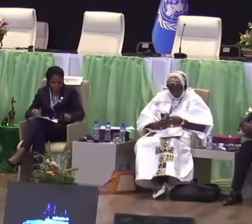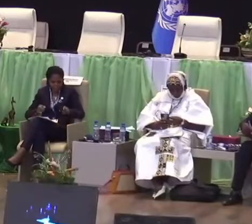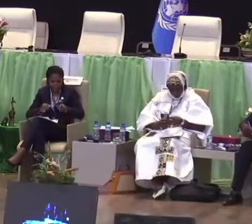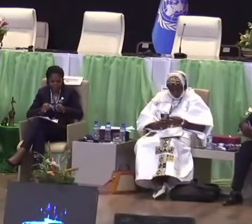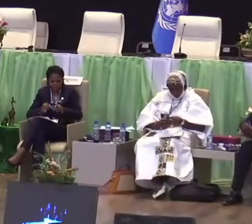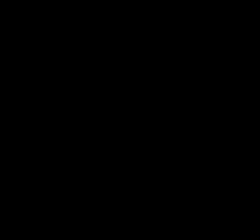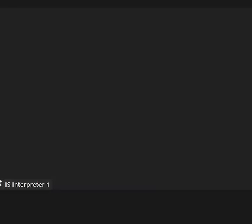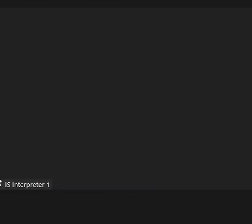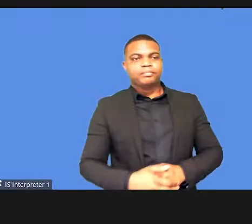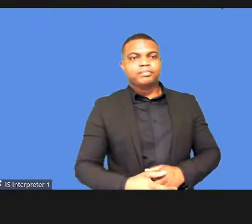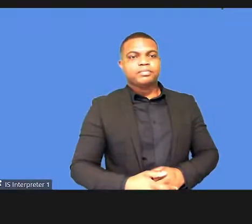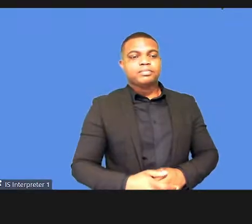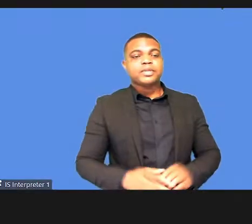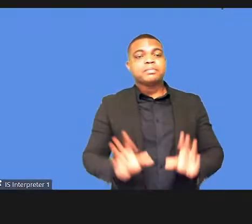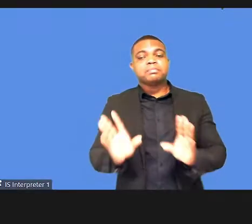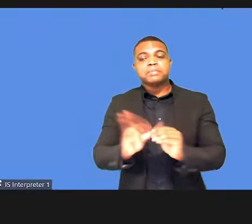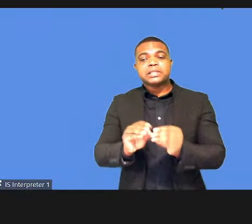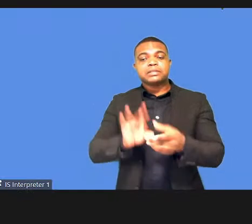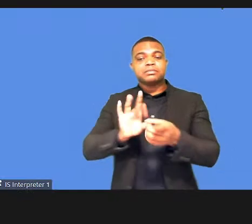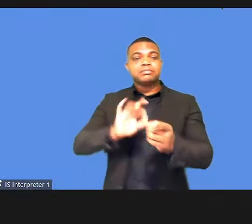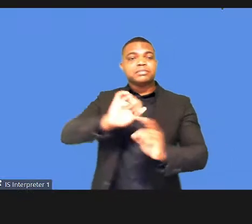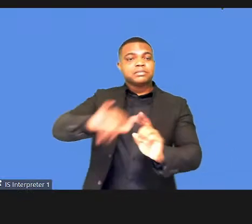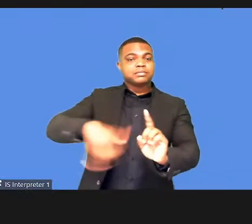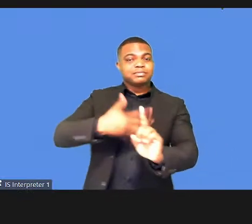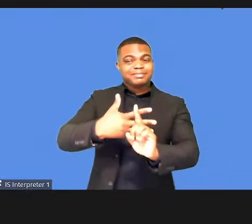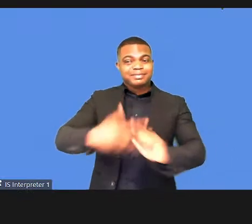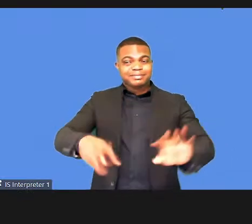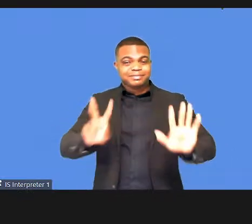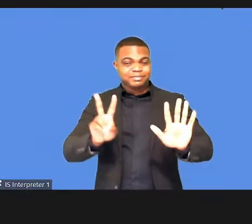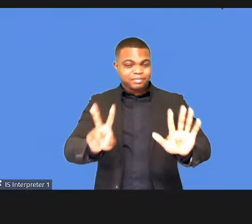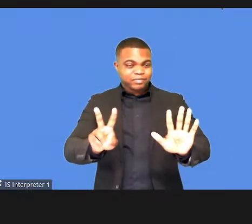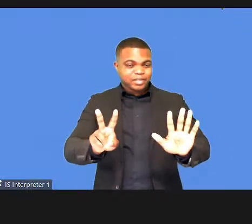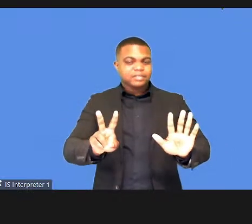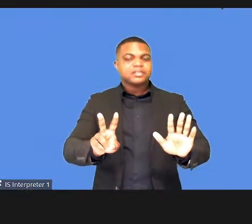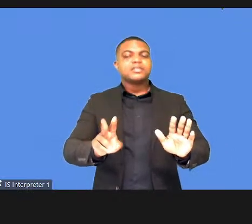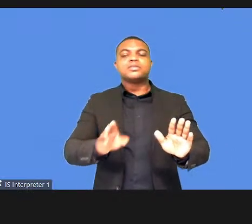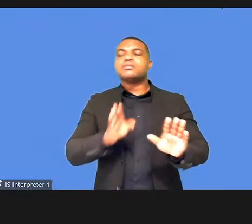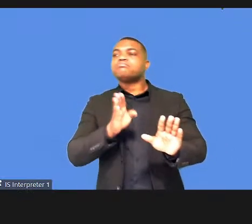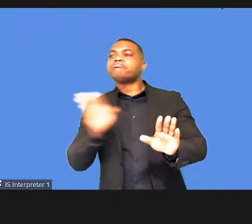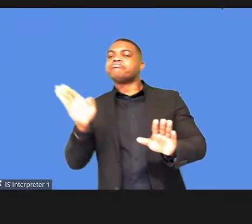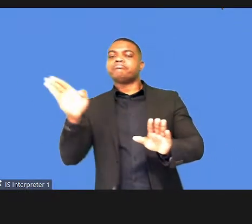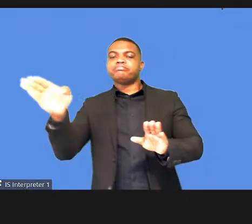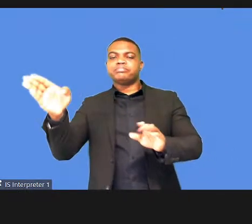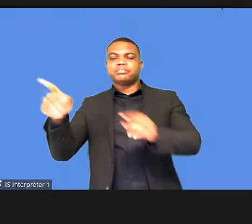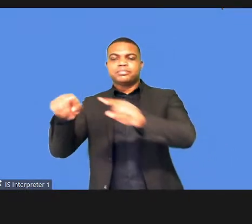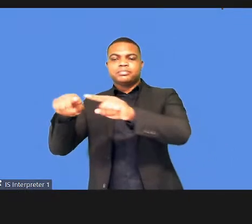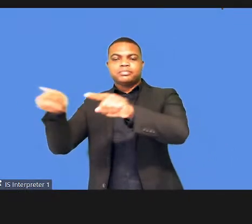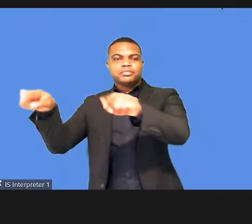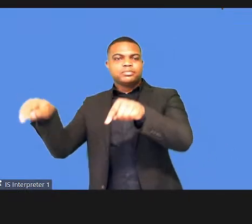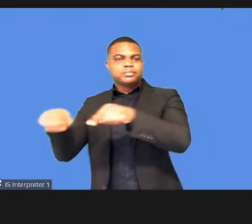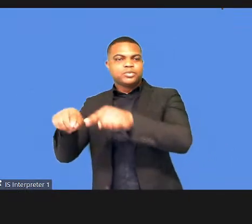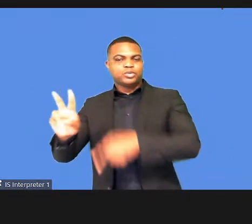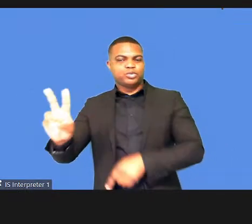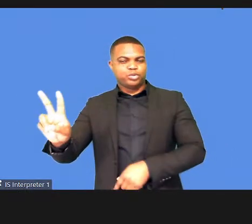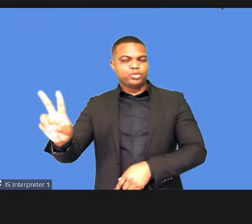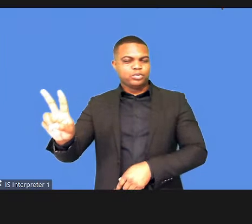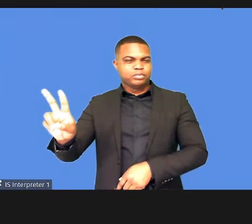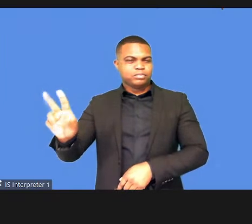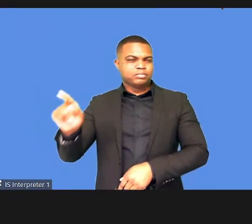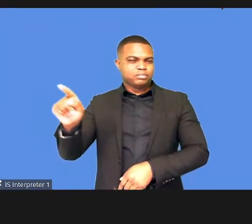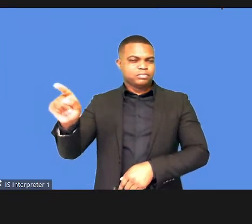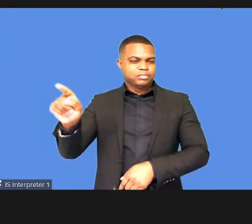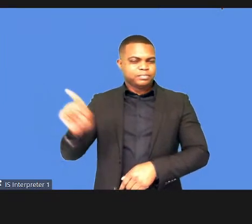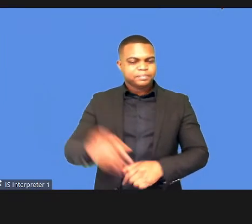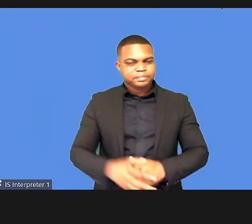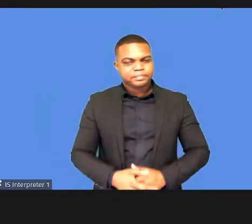Commission room number 2 in the convention hall, and the session on SDG 9 will take place in the